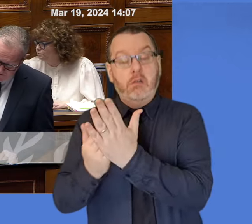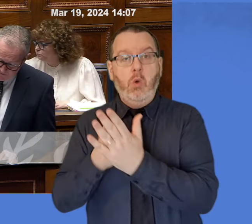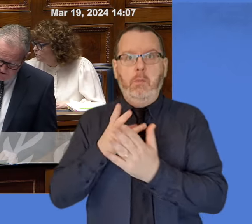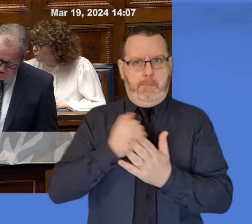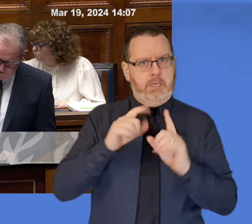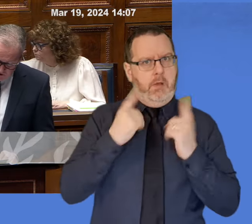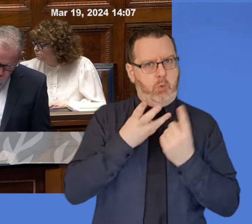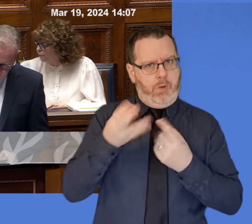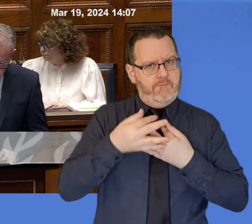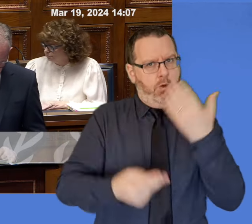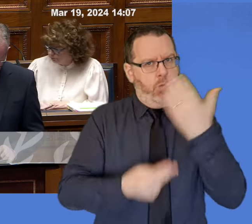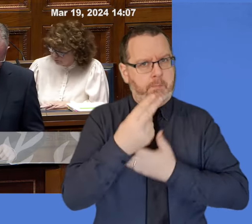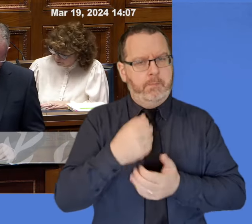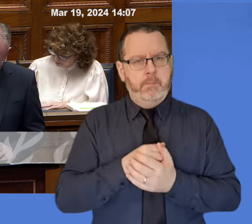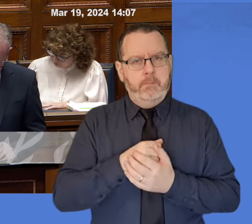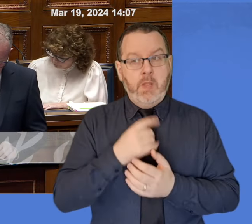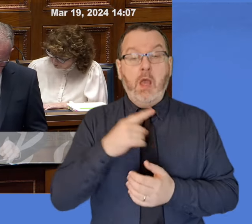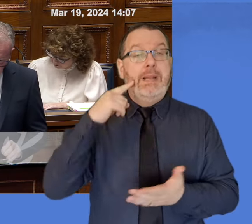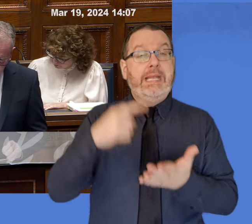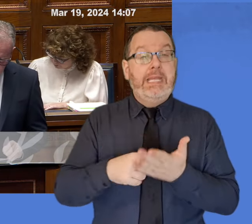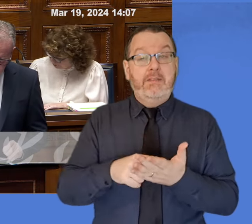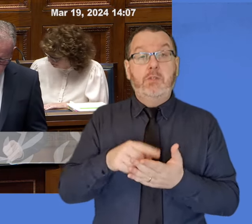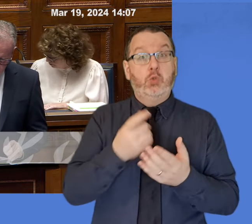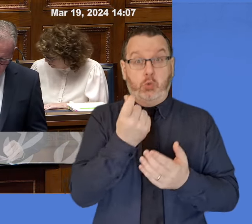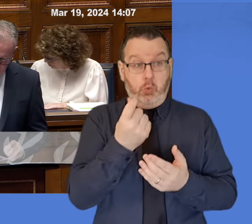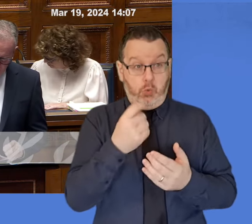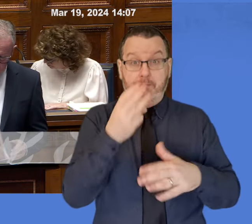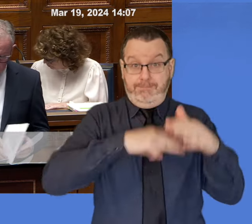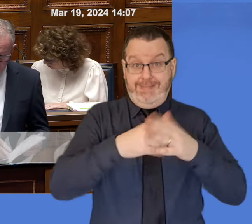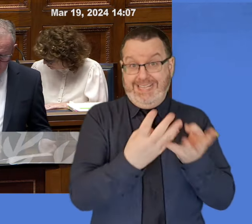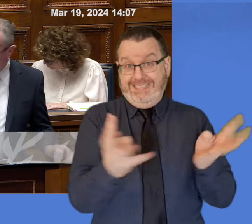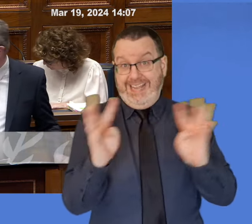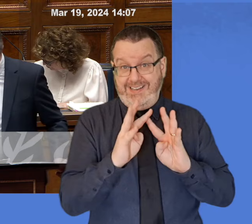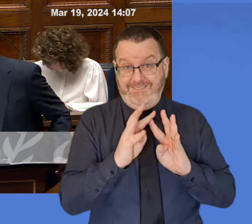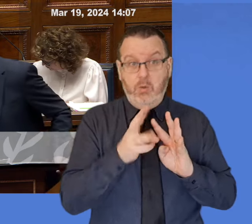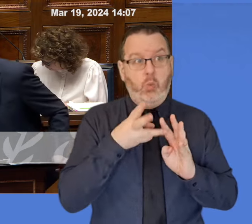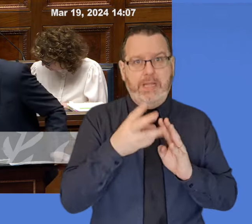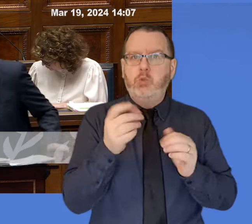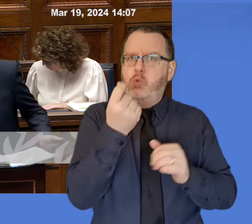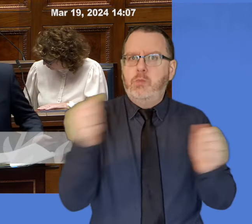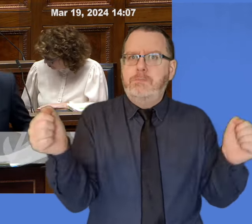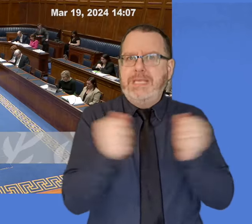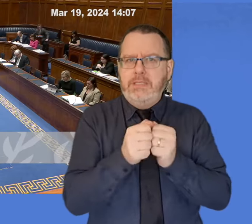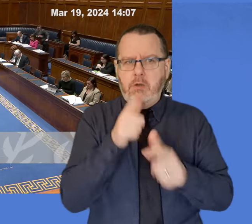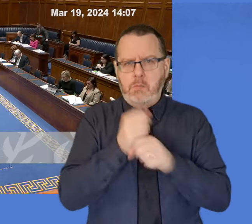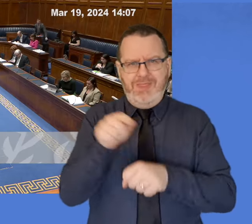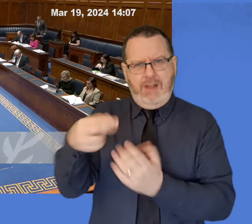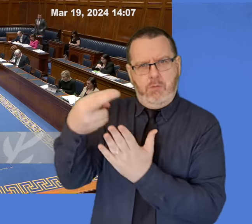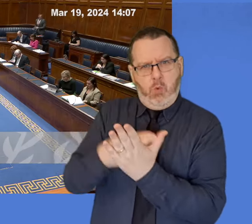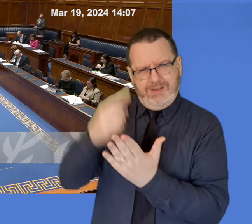Executive Officer Ministers will shortly write to executive colleagues, inviting them to consider how they can take forward the findings of the report. Justin